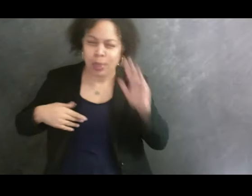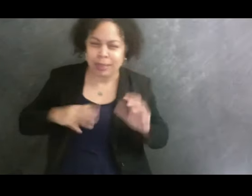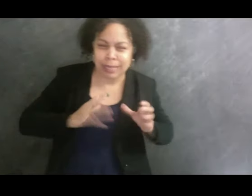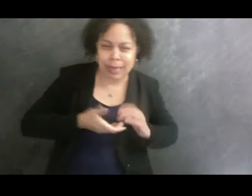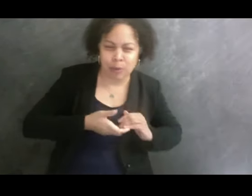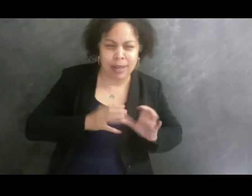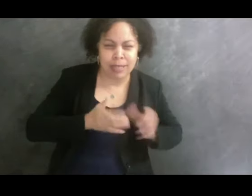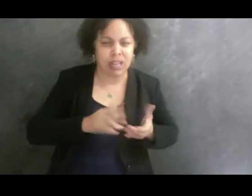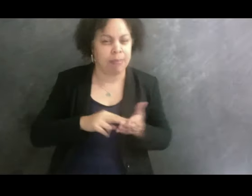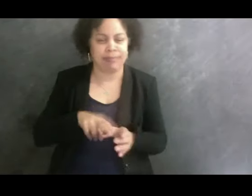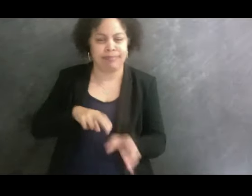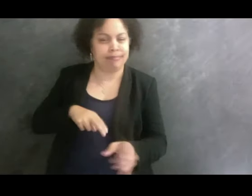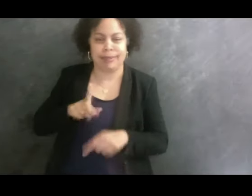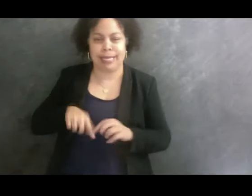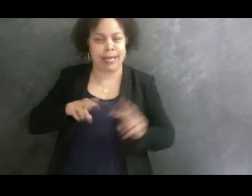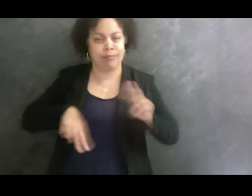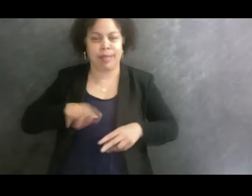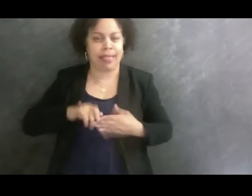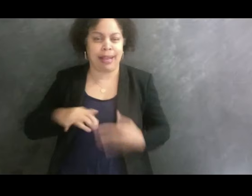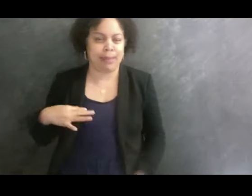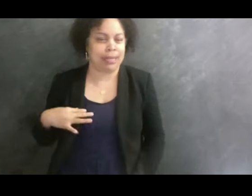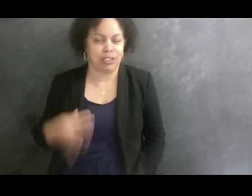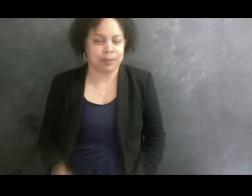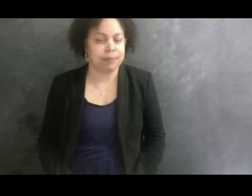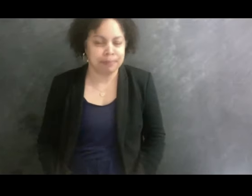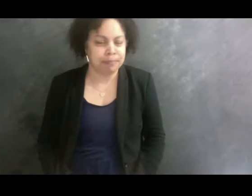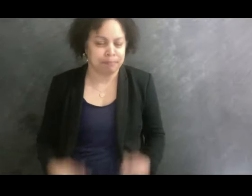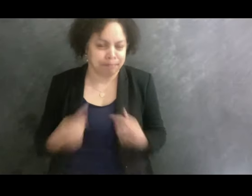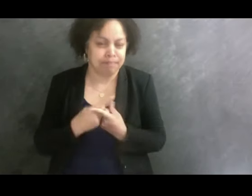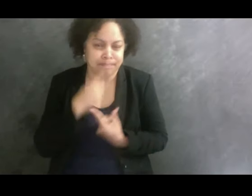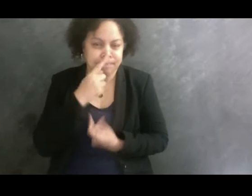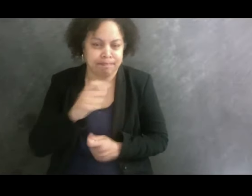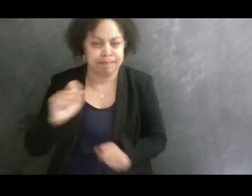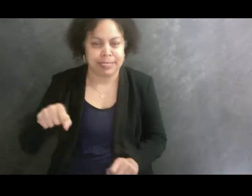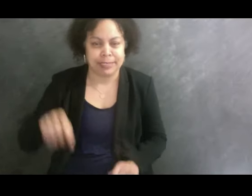not evaluating applications by artists that they have a relationship to.